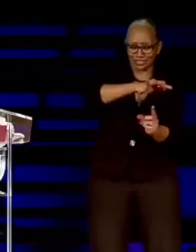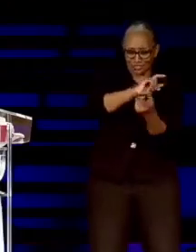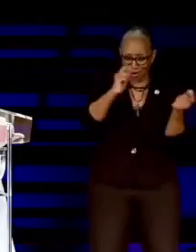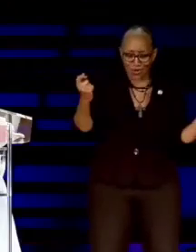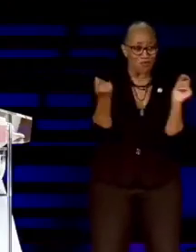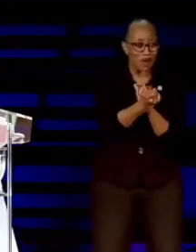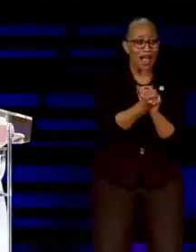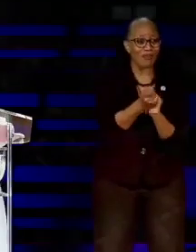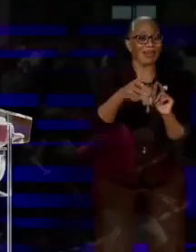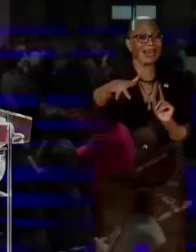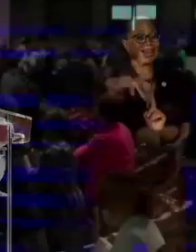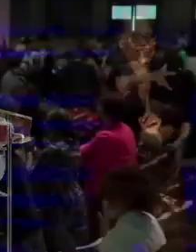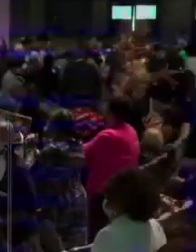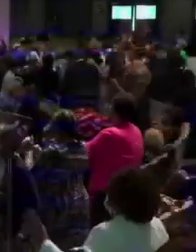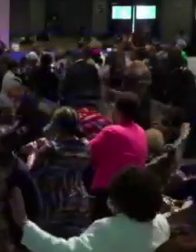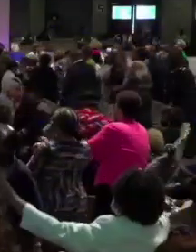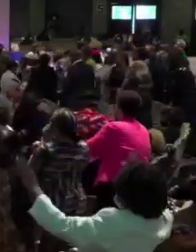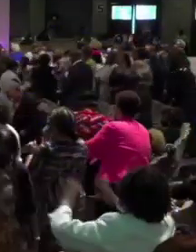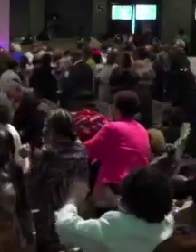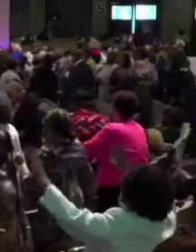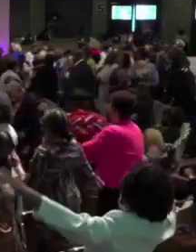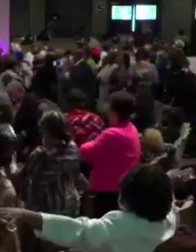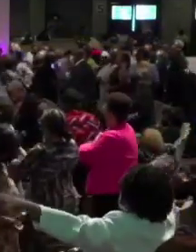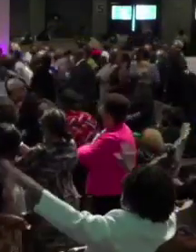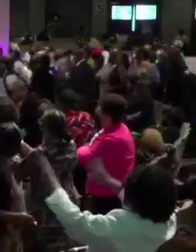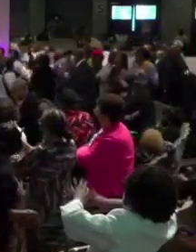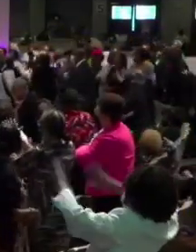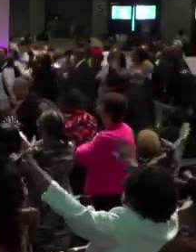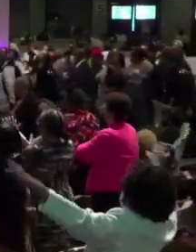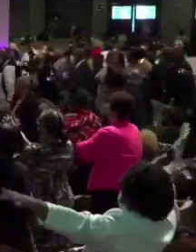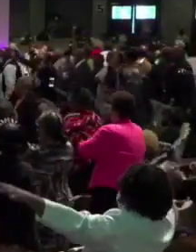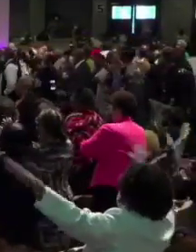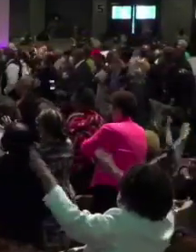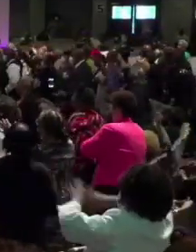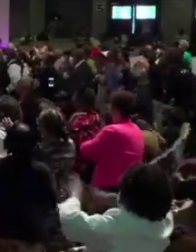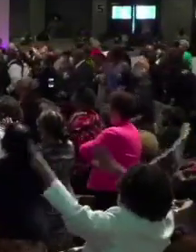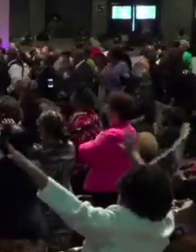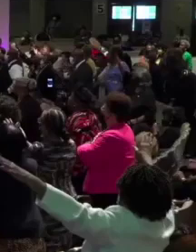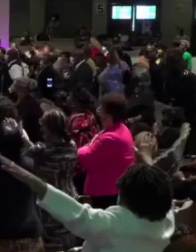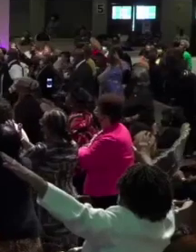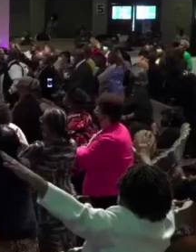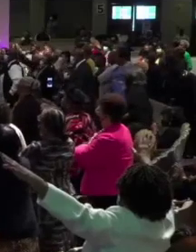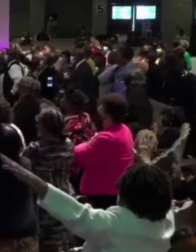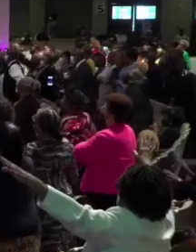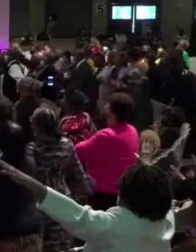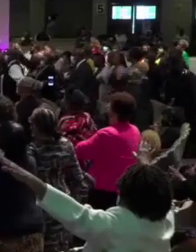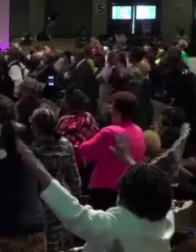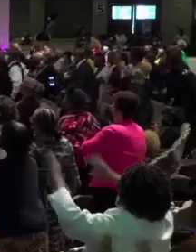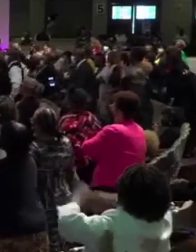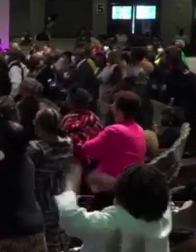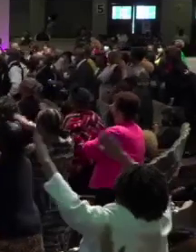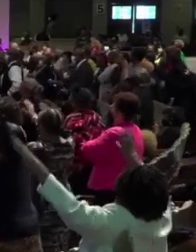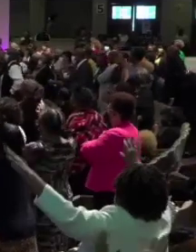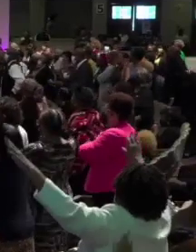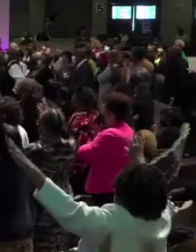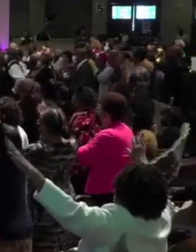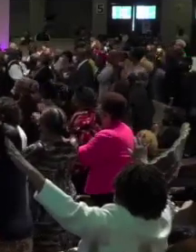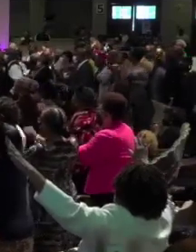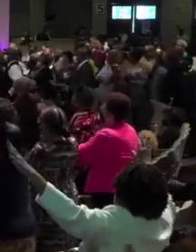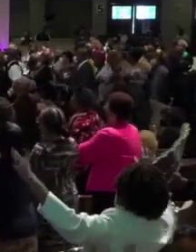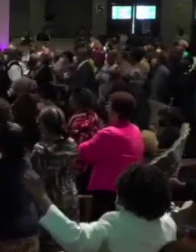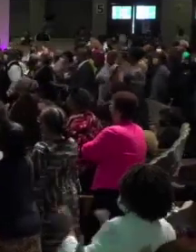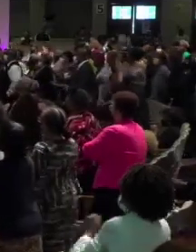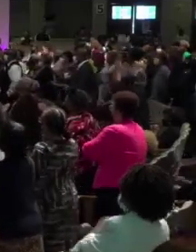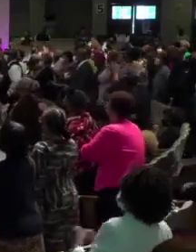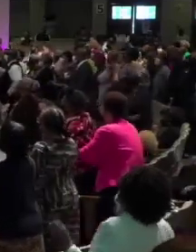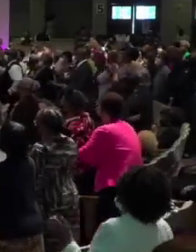turning around every time that I look up. When I pray, I get